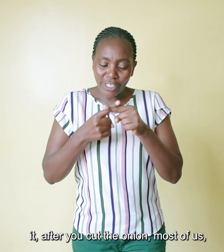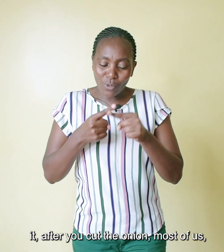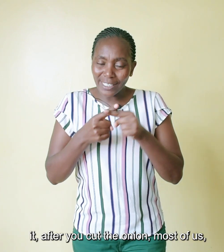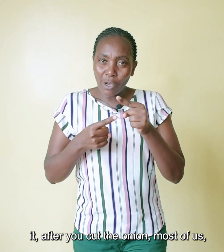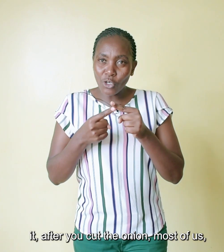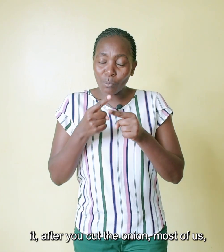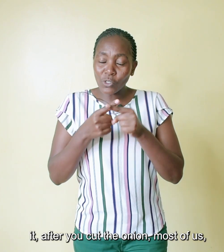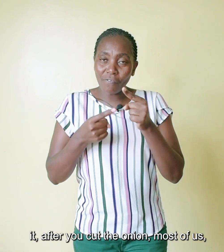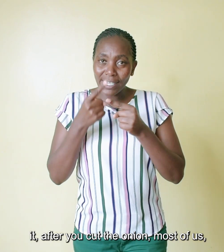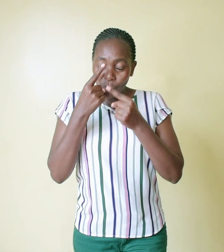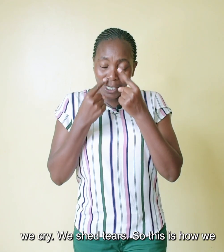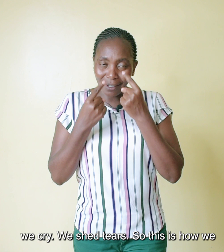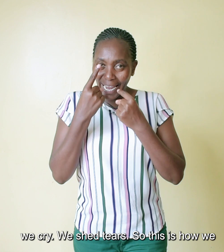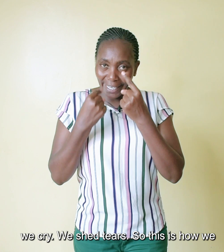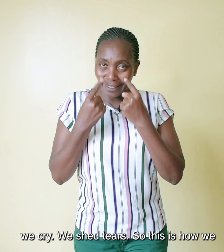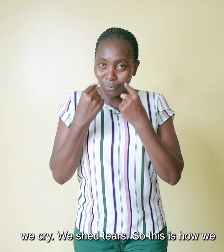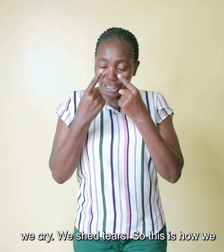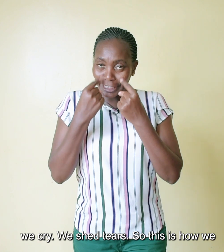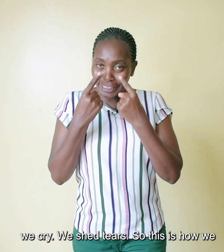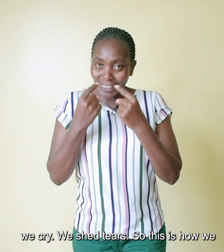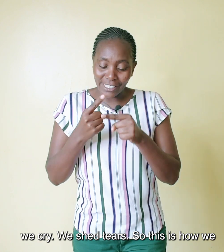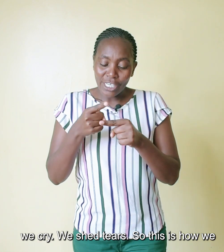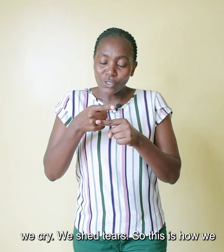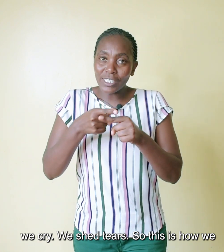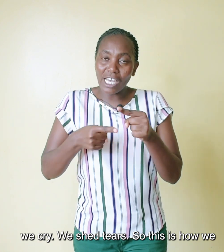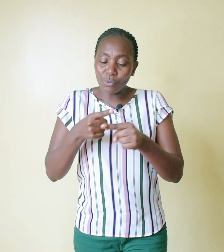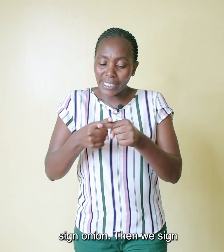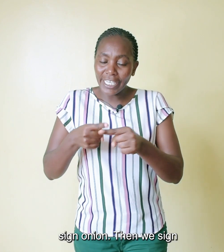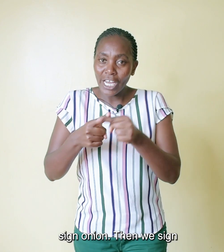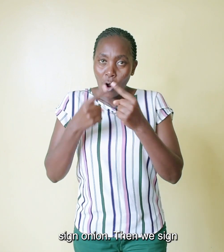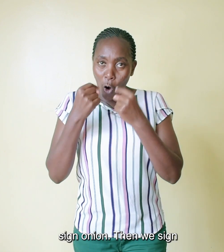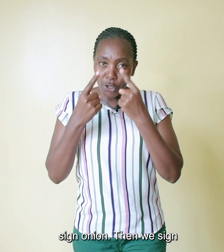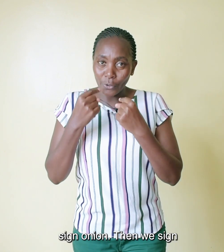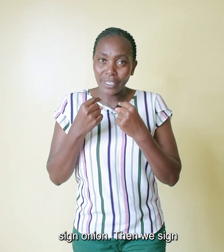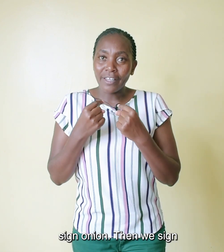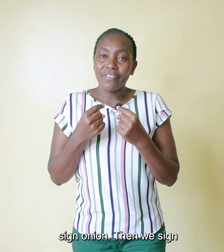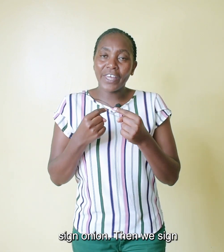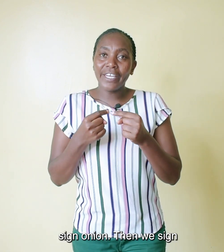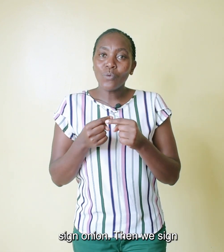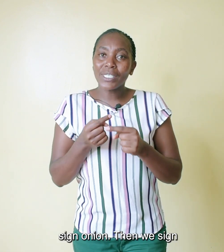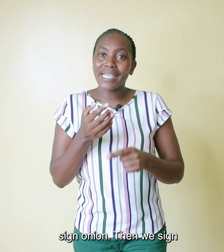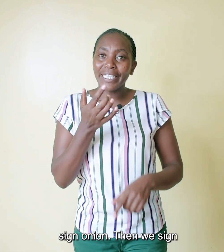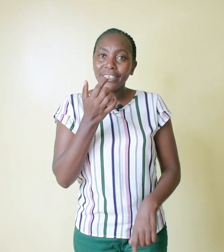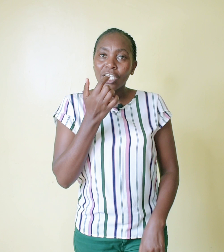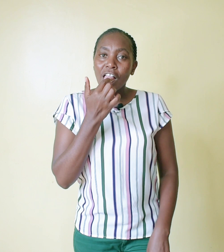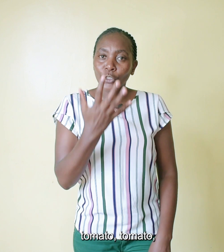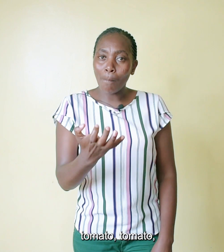you cut the onion, most of us, we cry. We shed tears. So this is how we sign onion. Then we sign